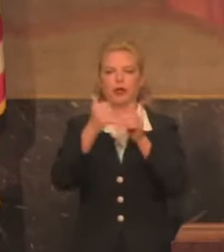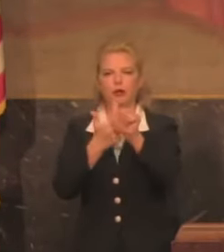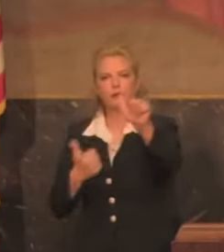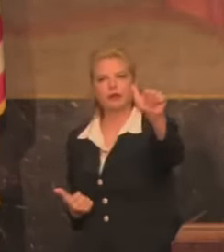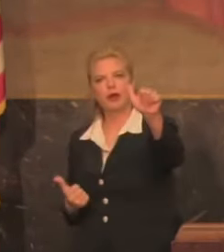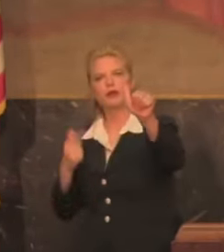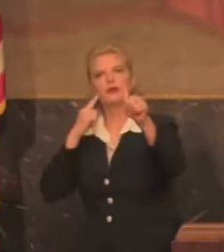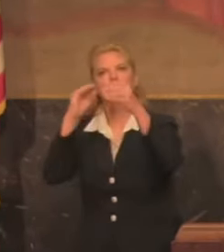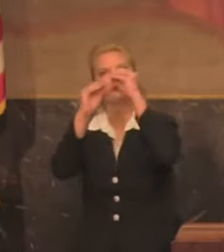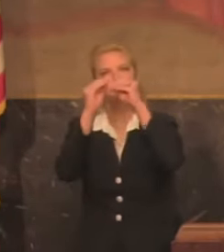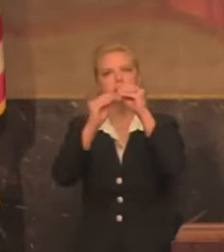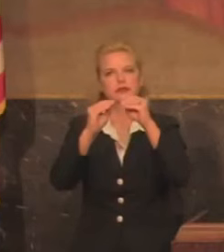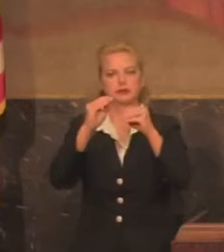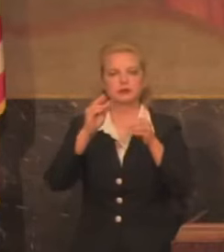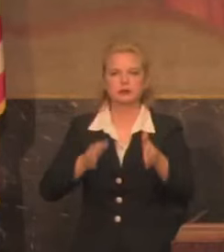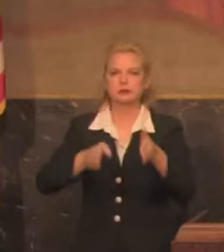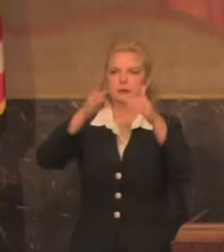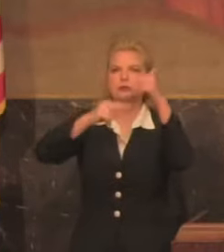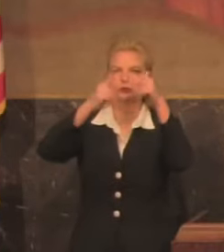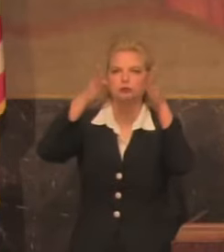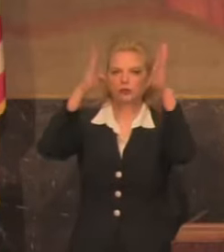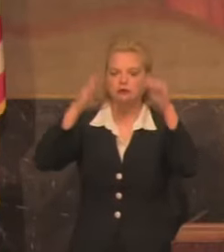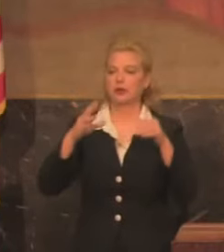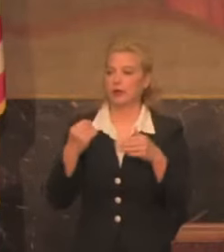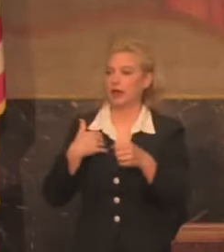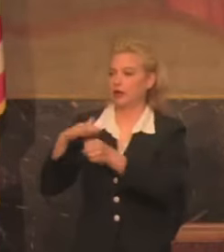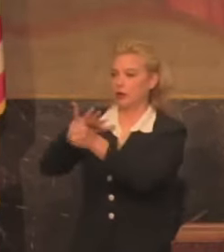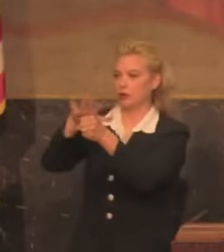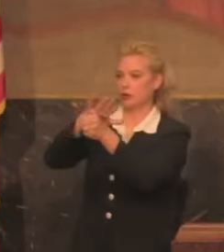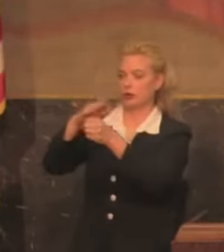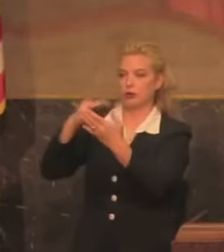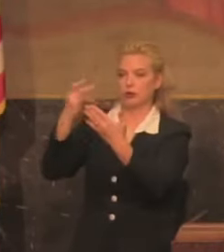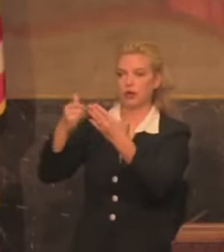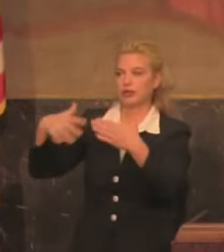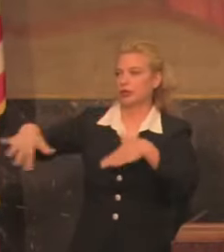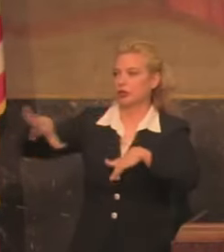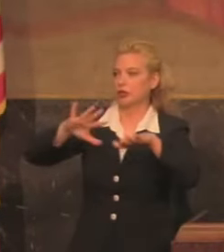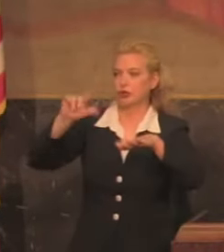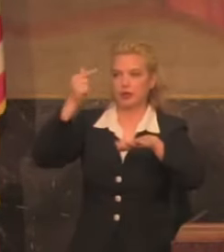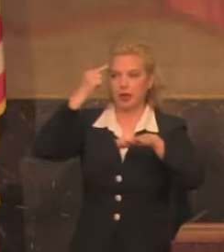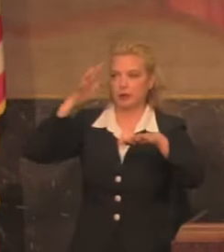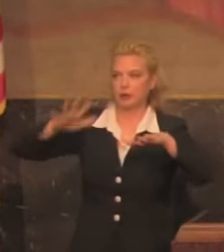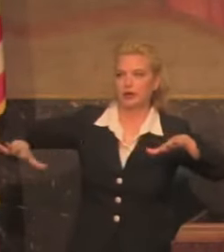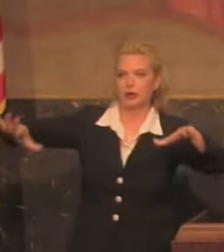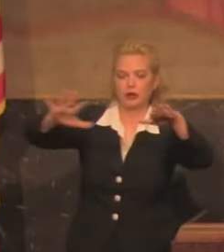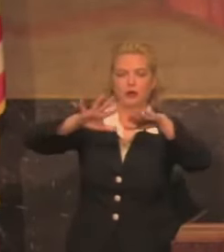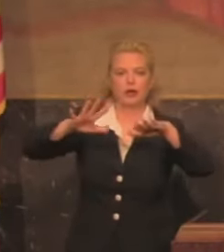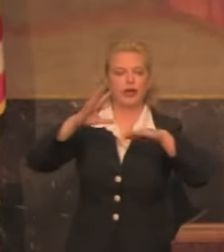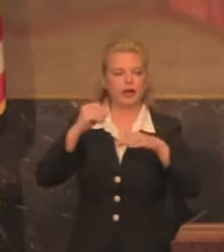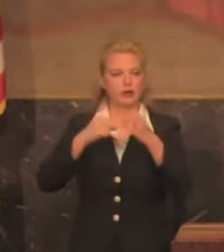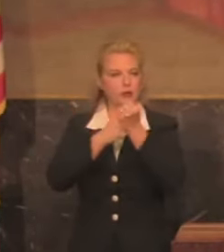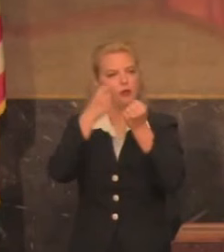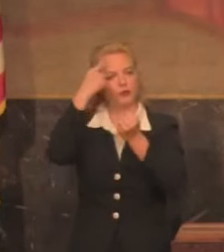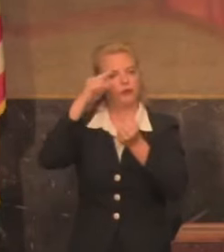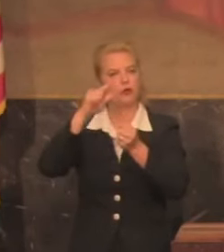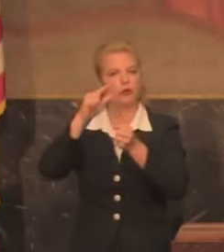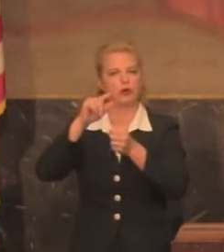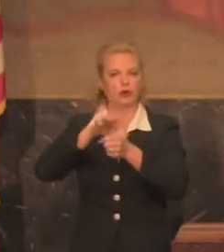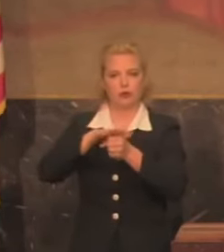of deferred maintenance needs, local projects currently in the capital outlay program, and support for local